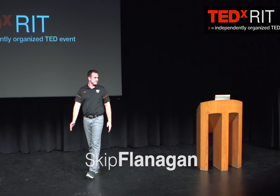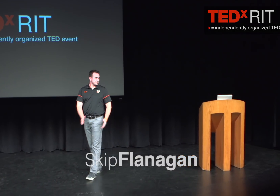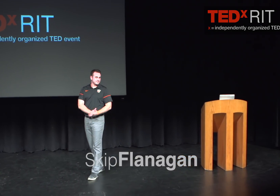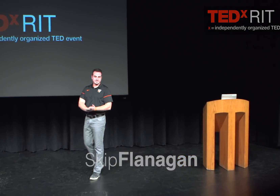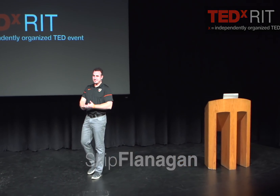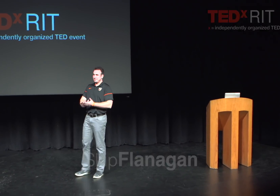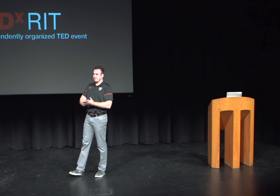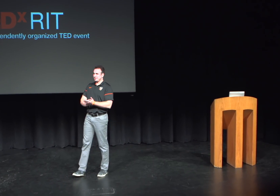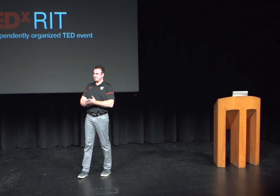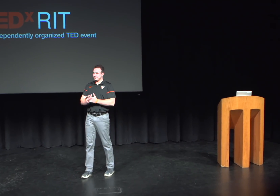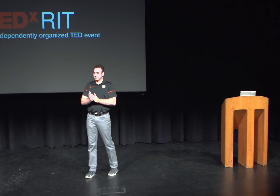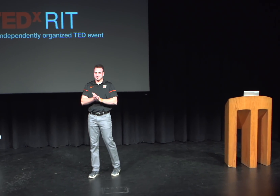Hello.